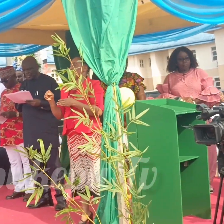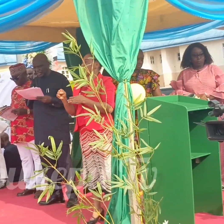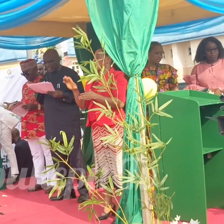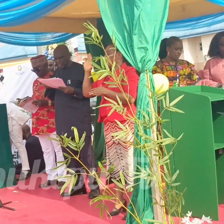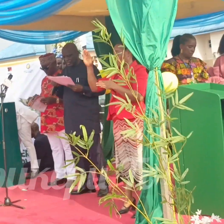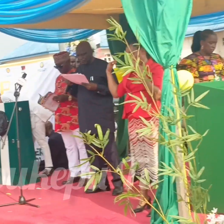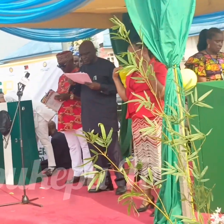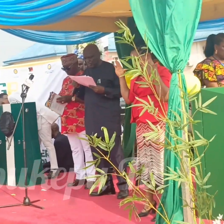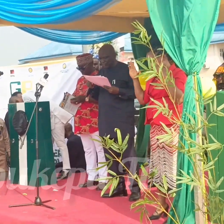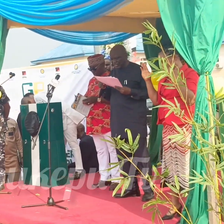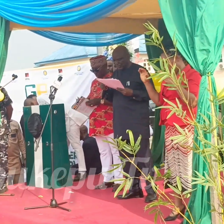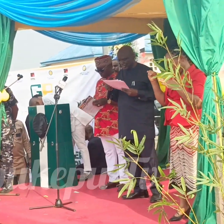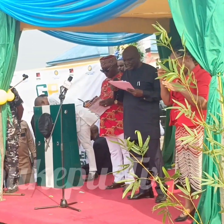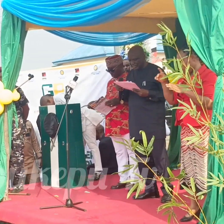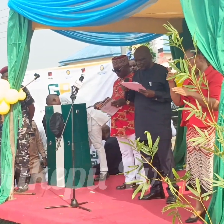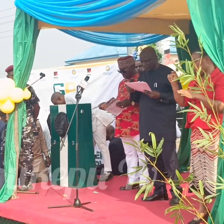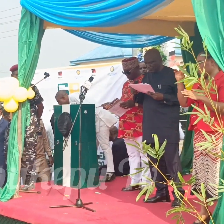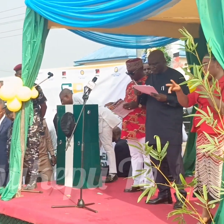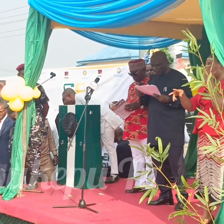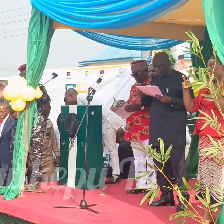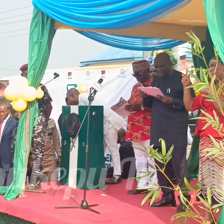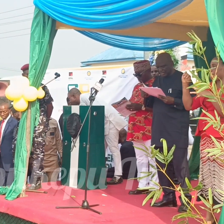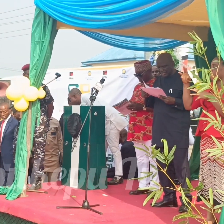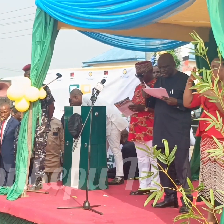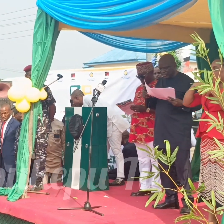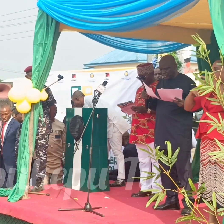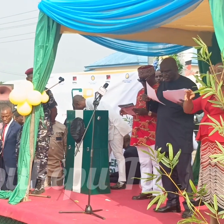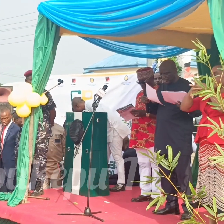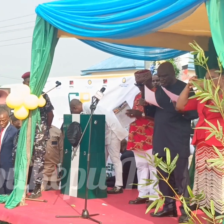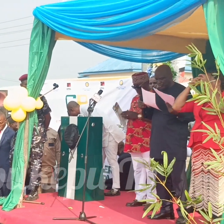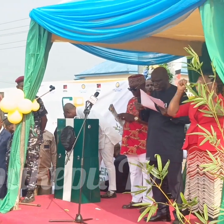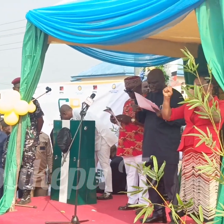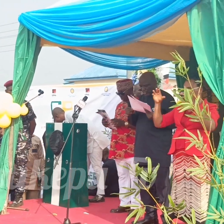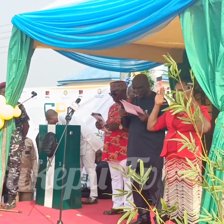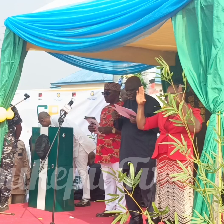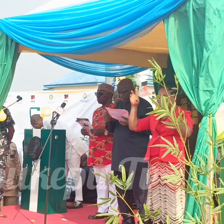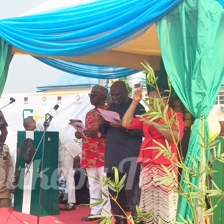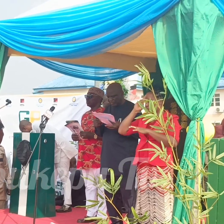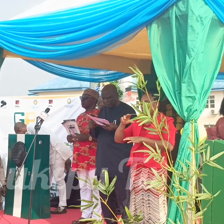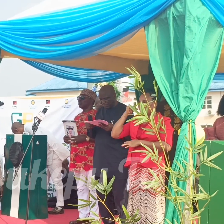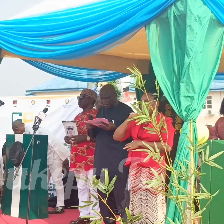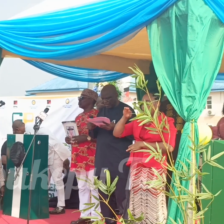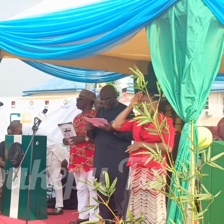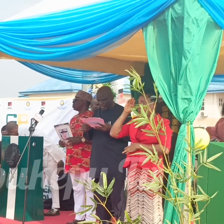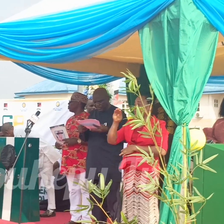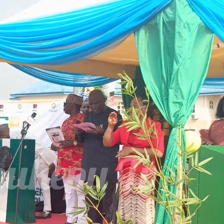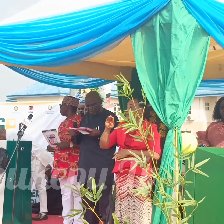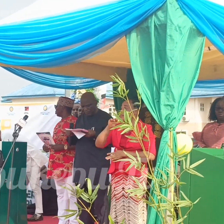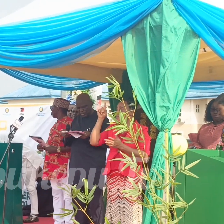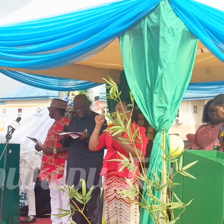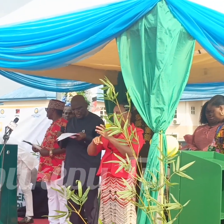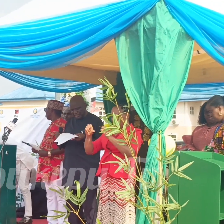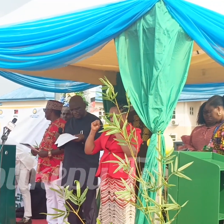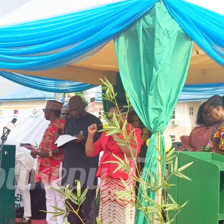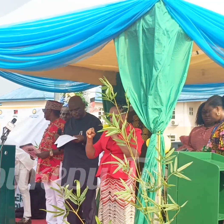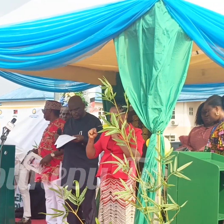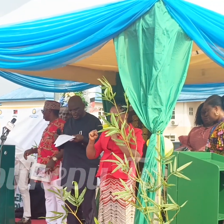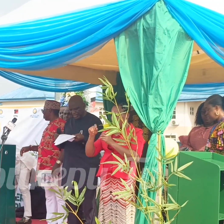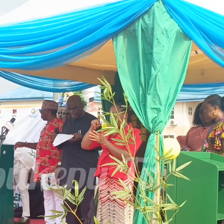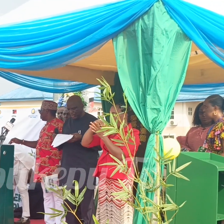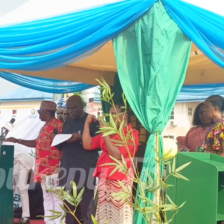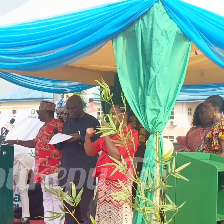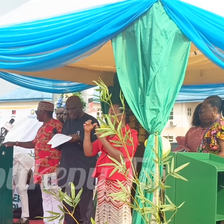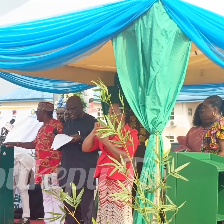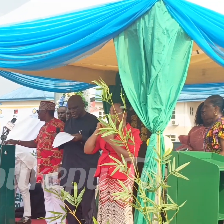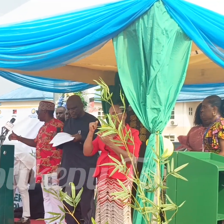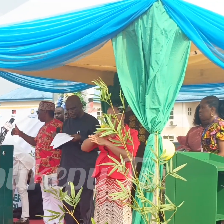Your Excellency, Mr. Vice President, Your Excellencies, distinguished ladies and gentlemen, this power project is